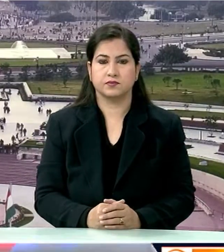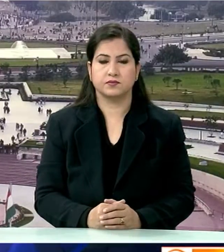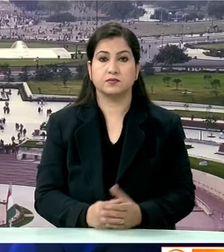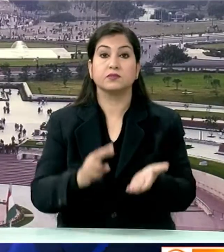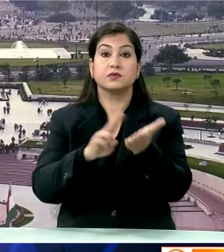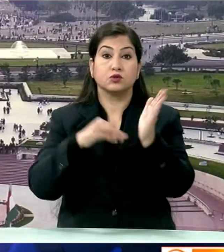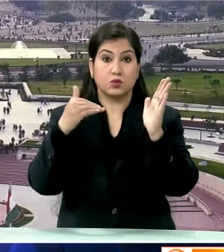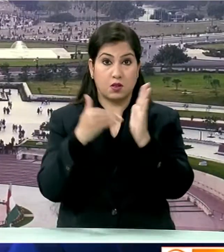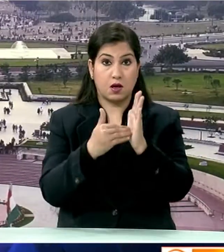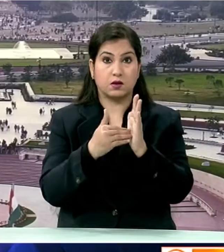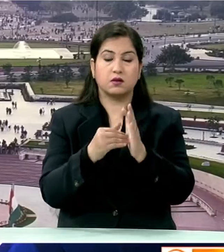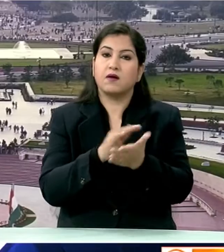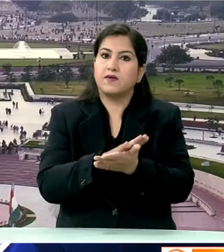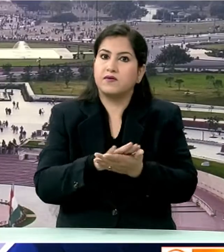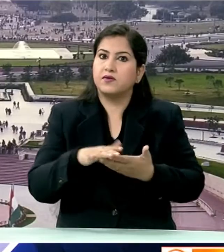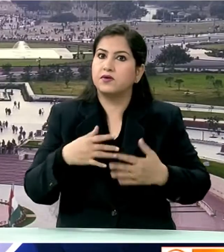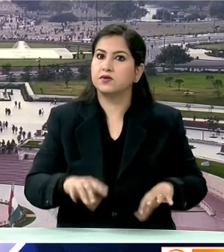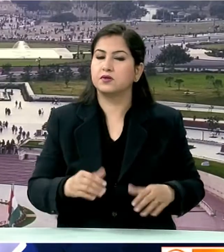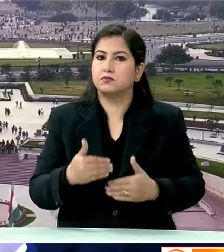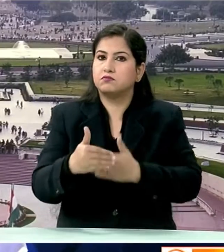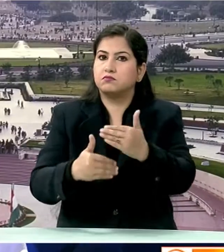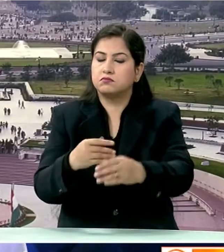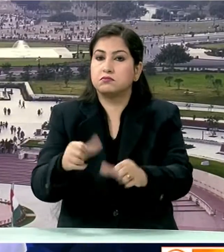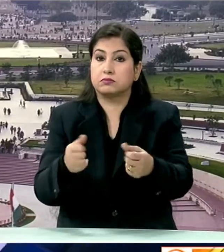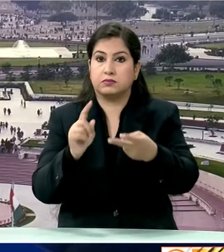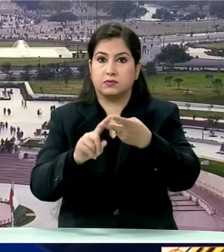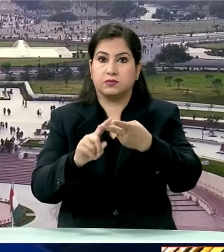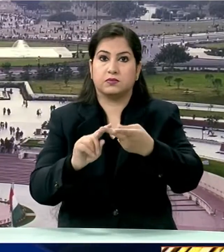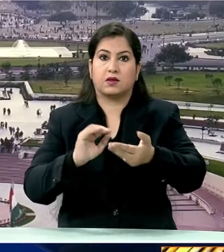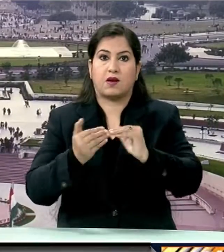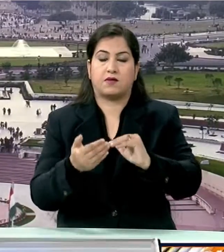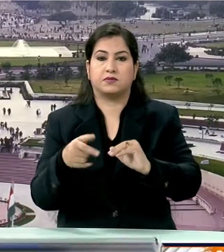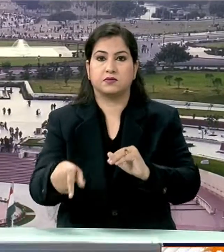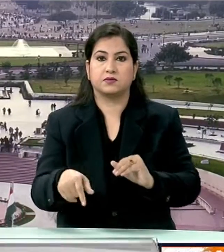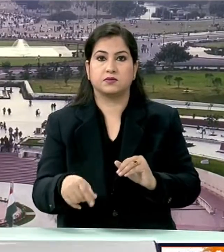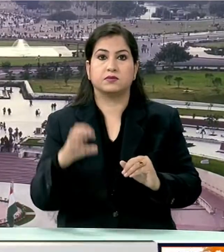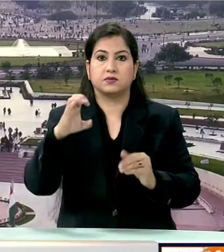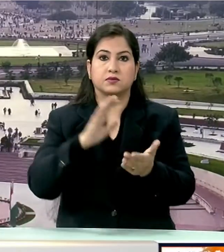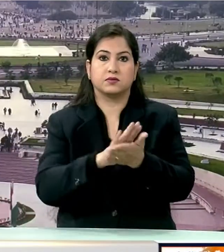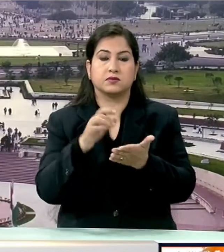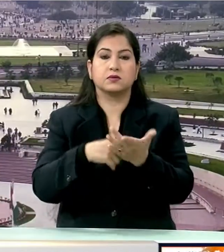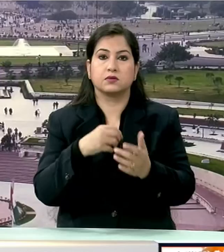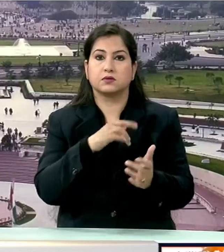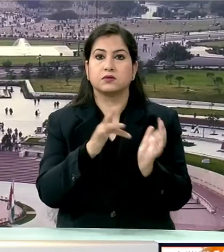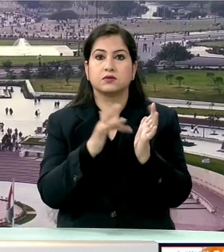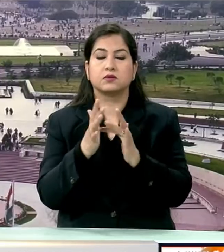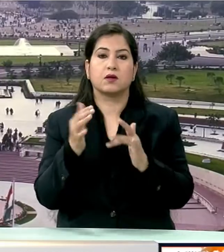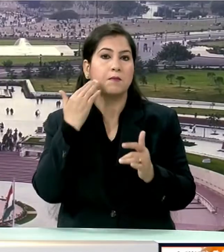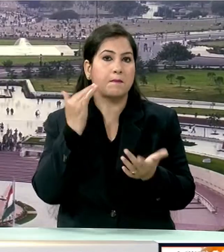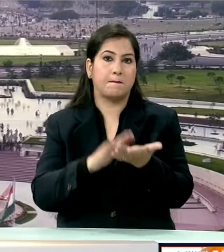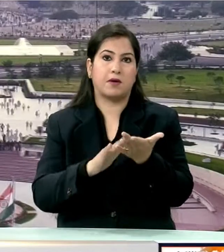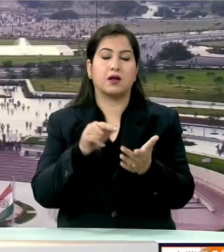New Zealand completed a memorable series sweep in the second test in Christchurch on Monday. New Zealand